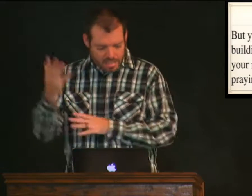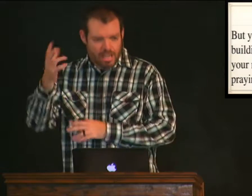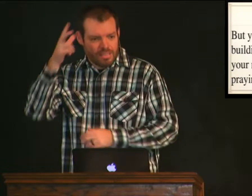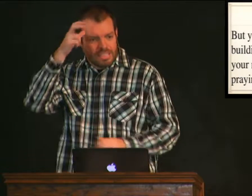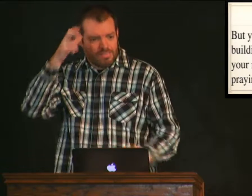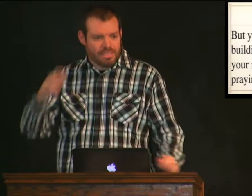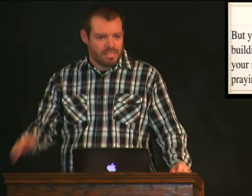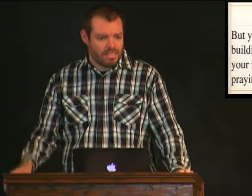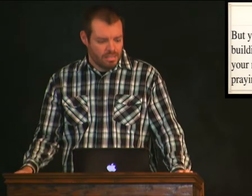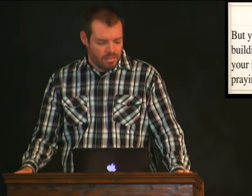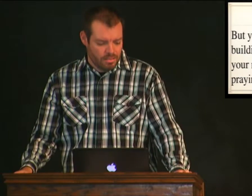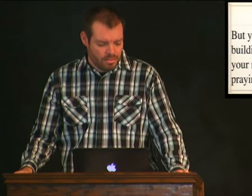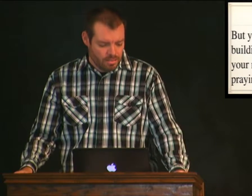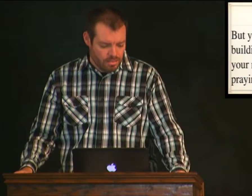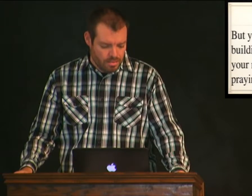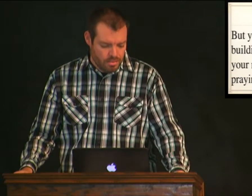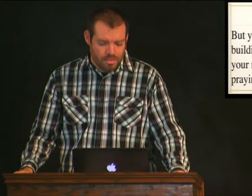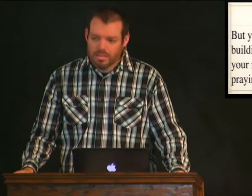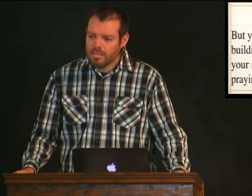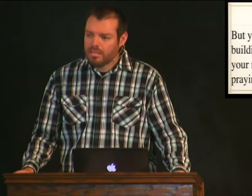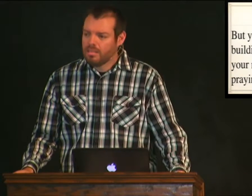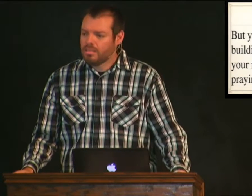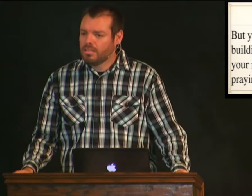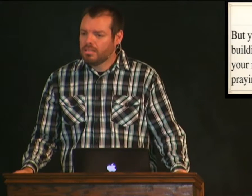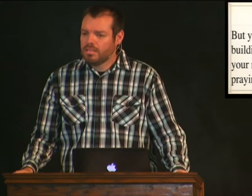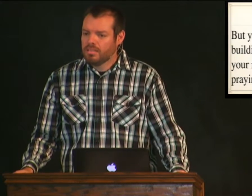He cast out demons.